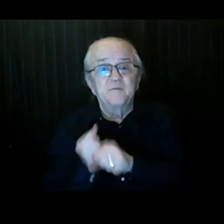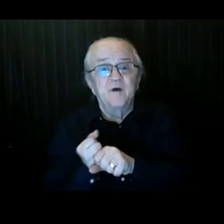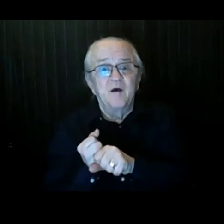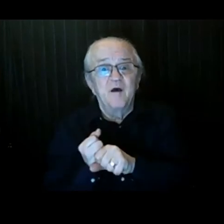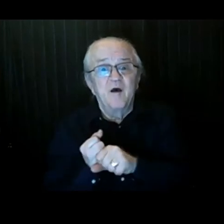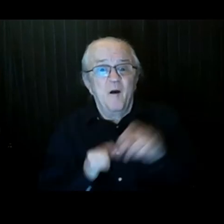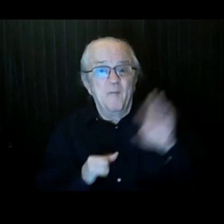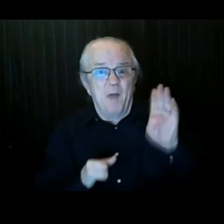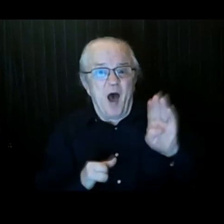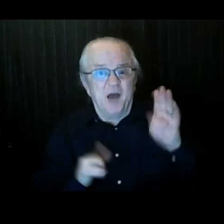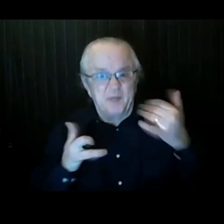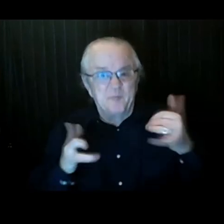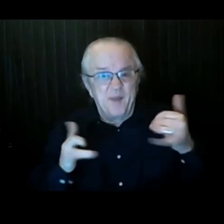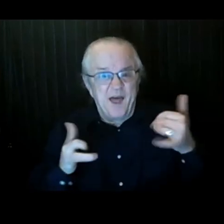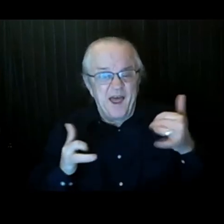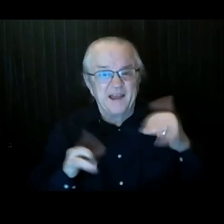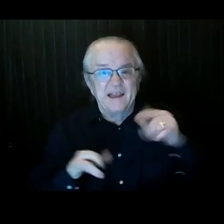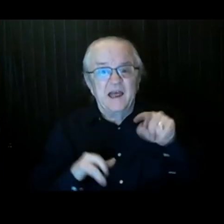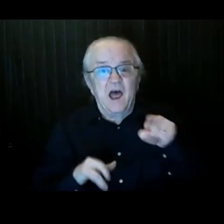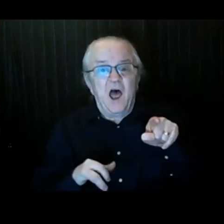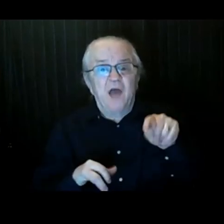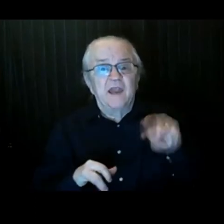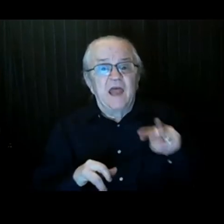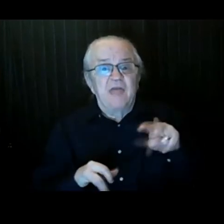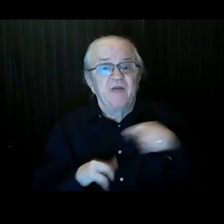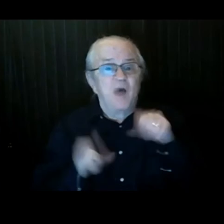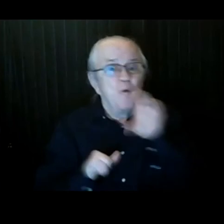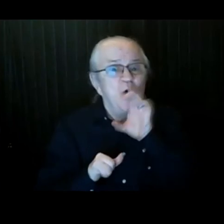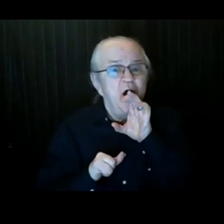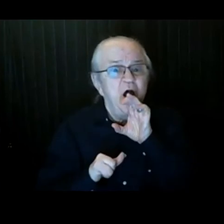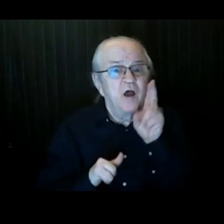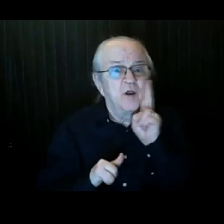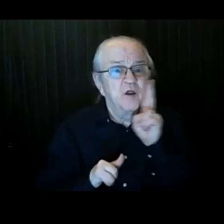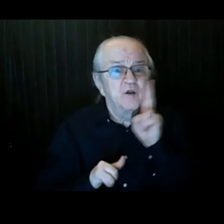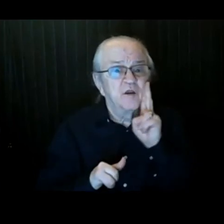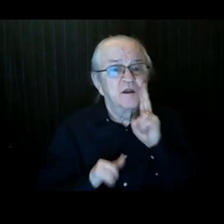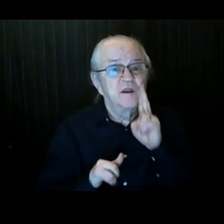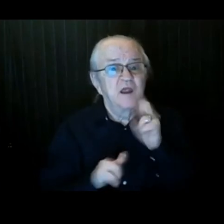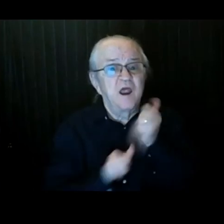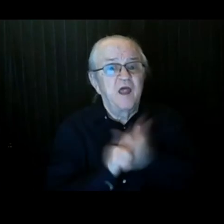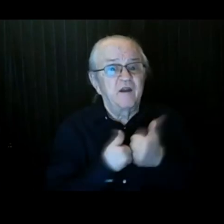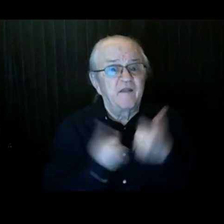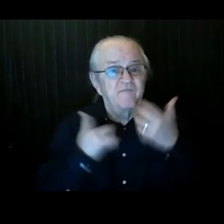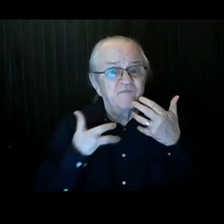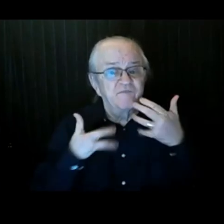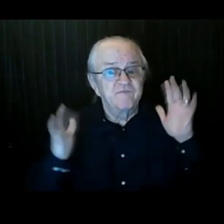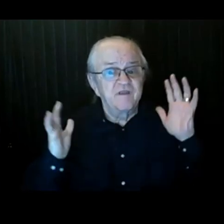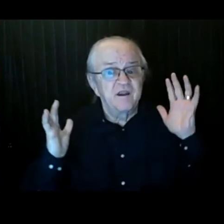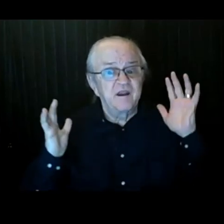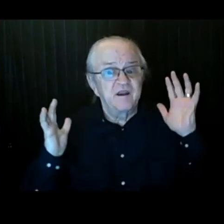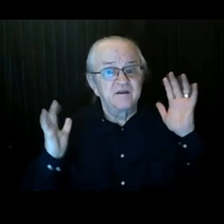was playing were televised, so I could see them in Houston. And after every game, when the rates went down for the